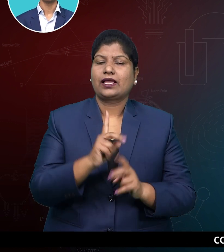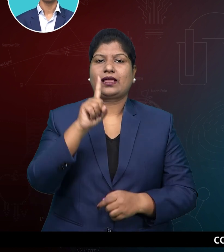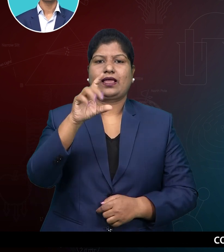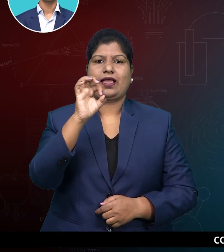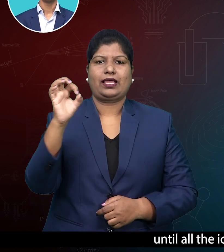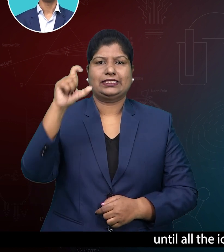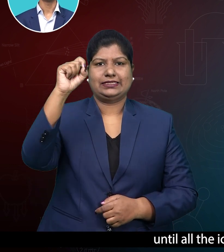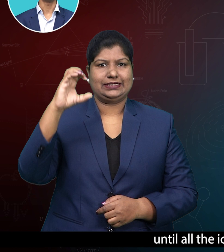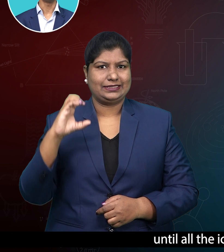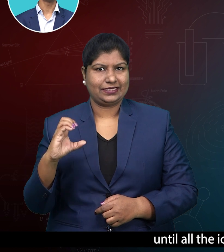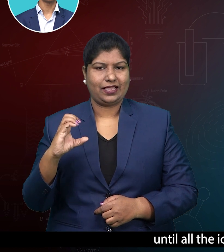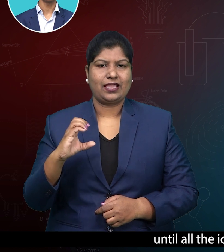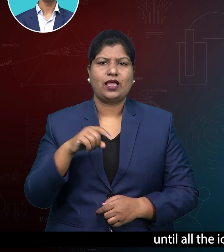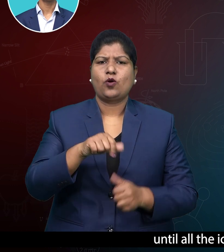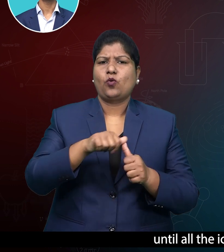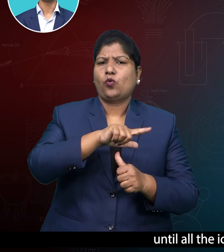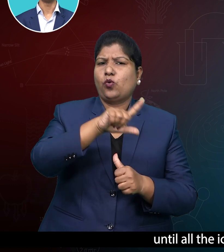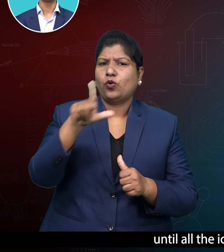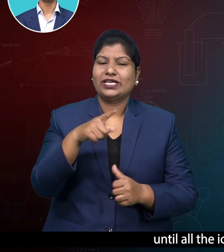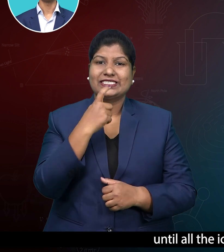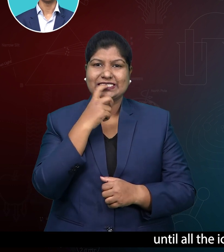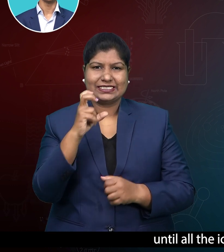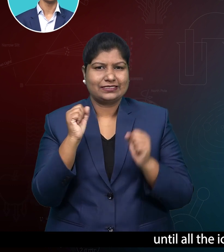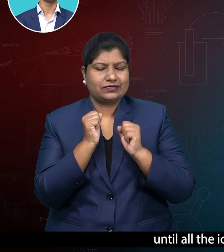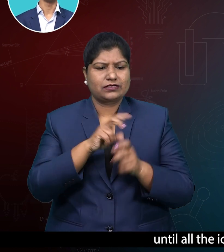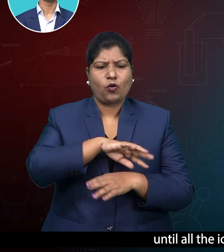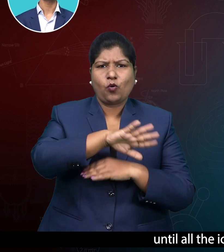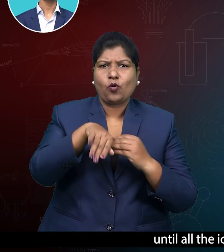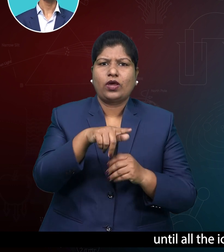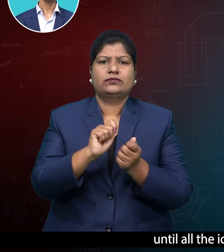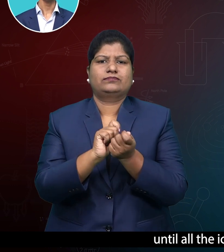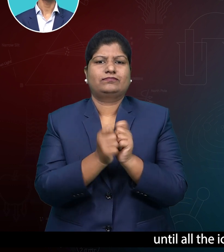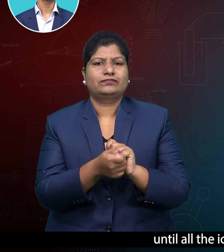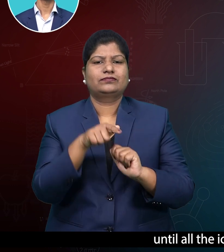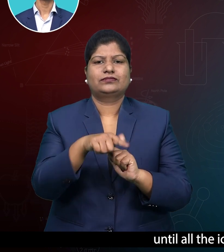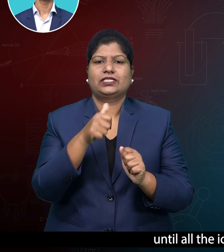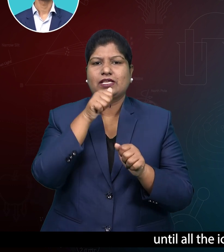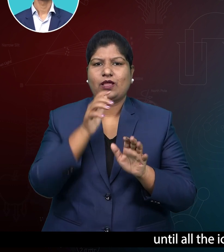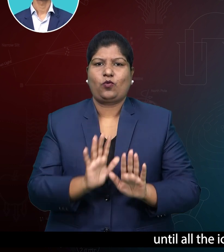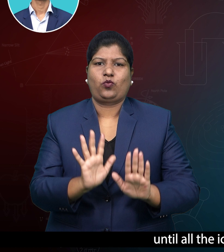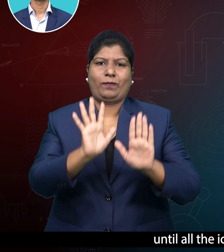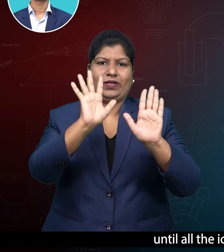Celsius until all the ice is converted into vapor.